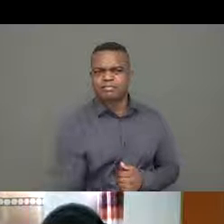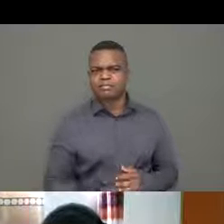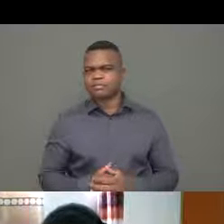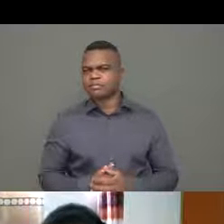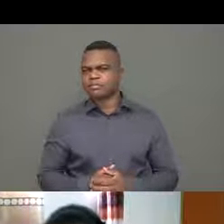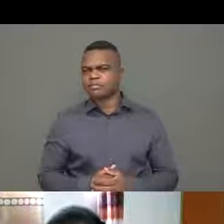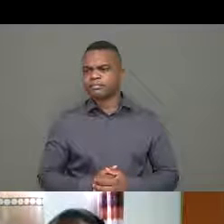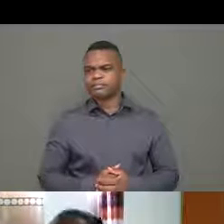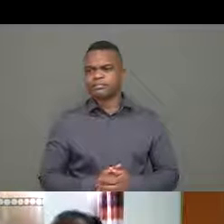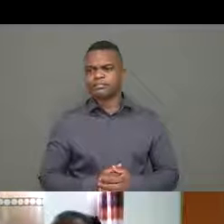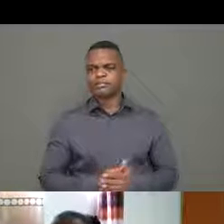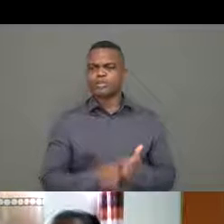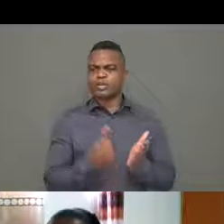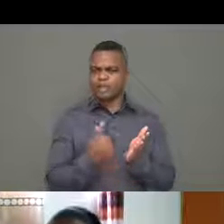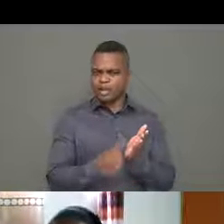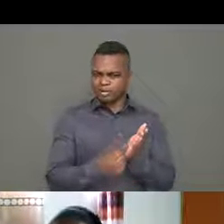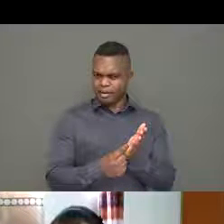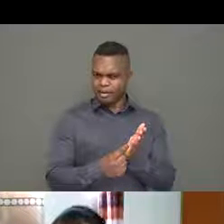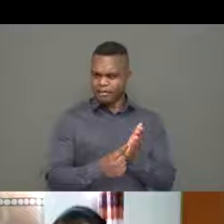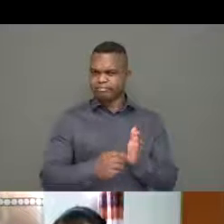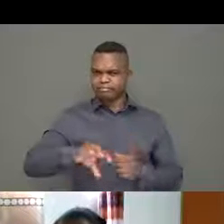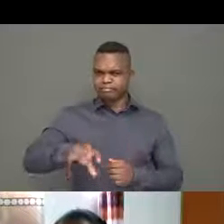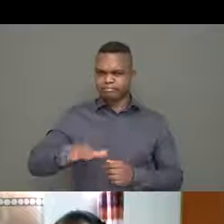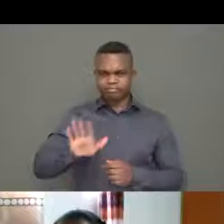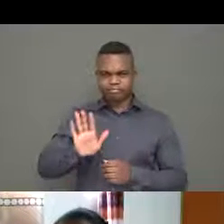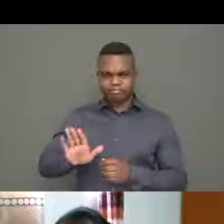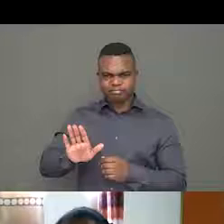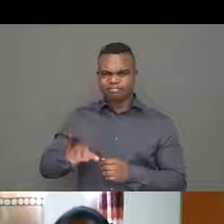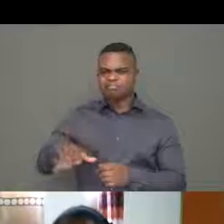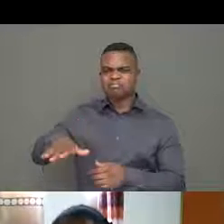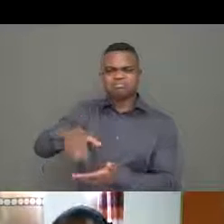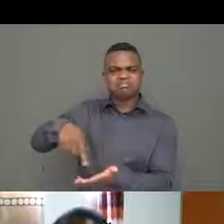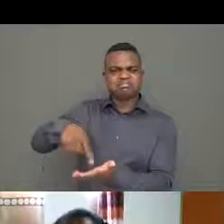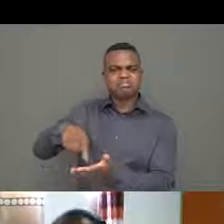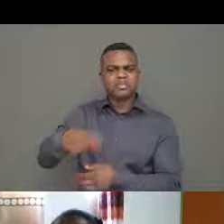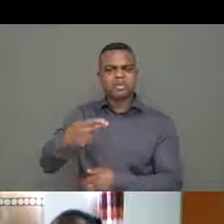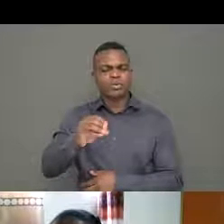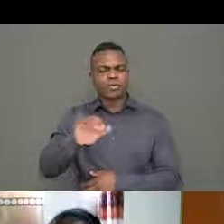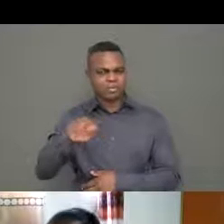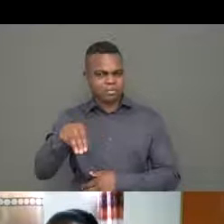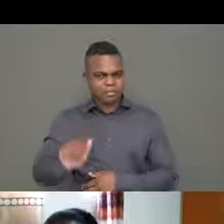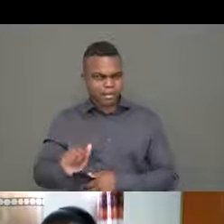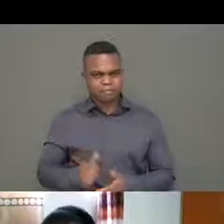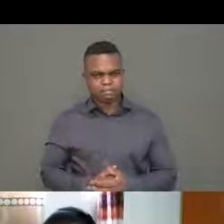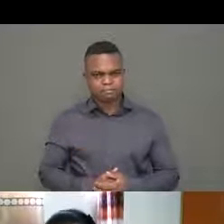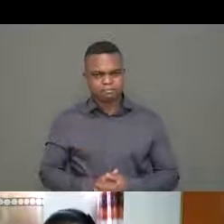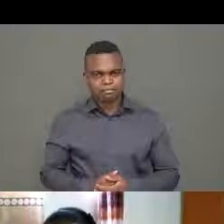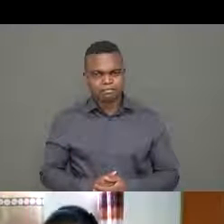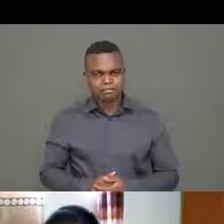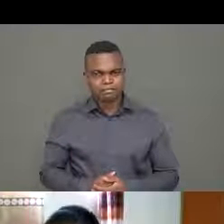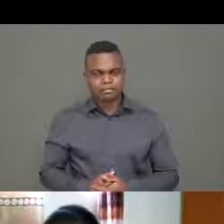chat. Yeah, thank you. My name is Rose Salama, working with the Via